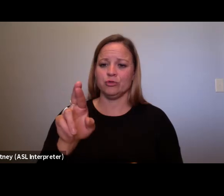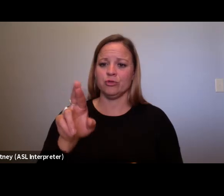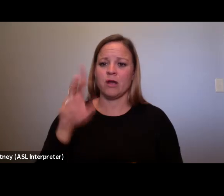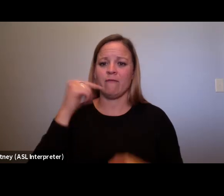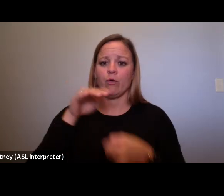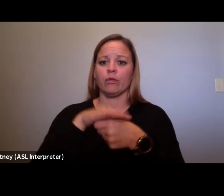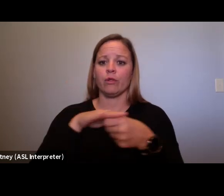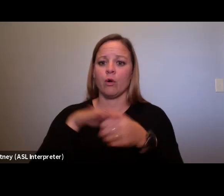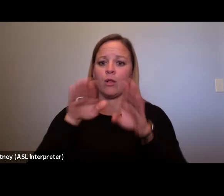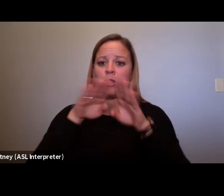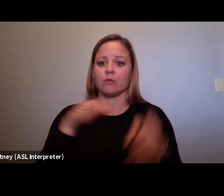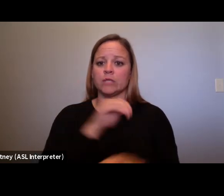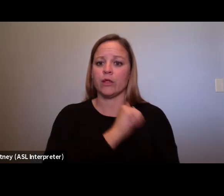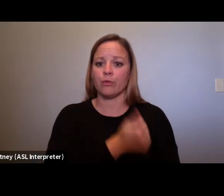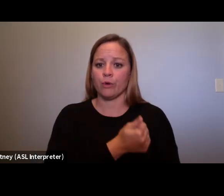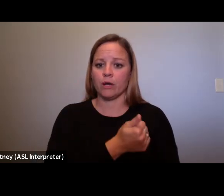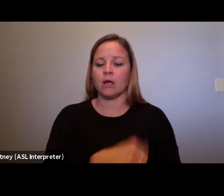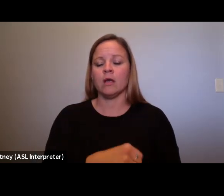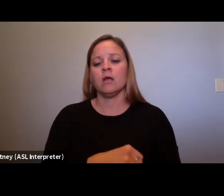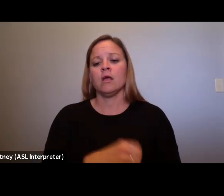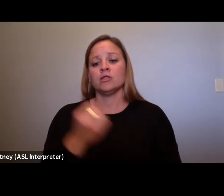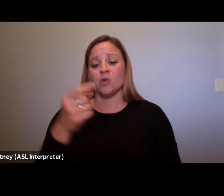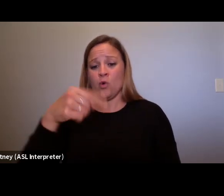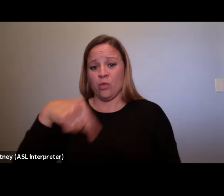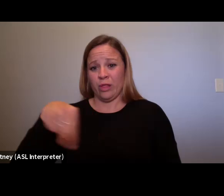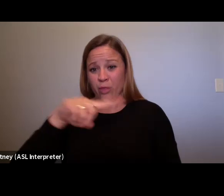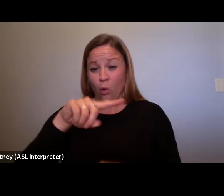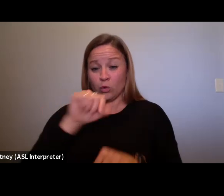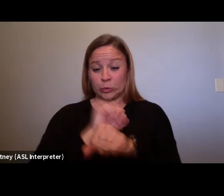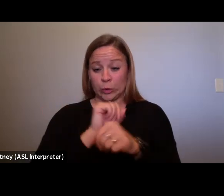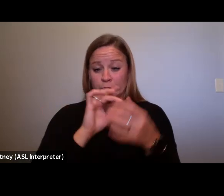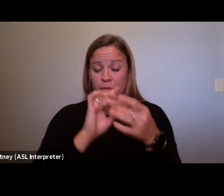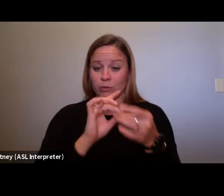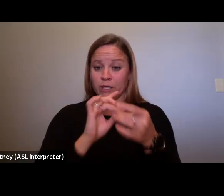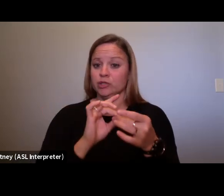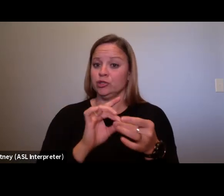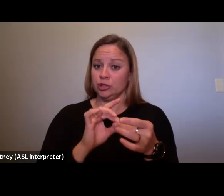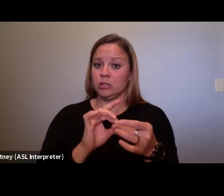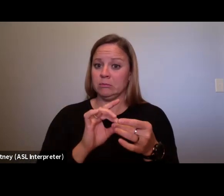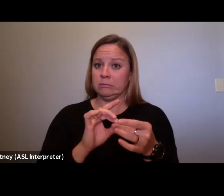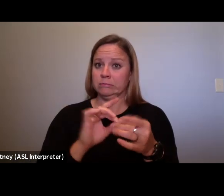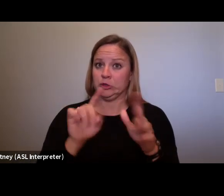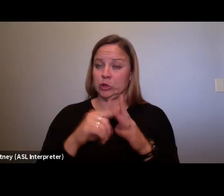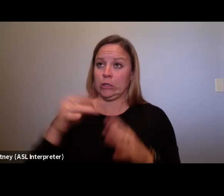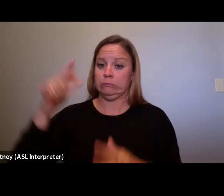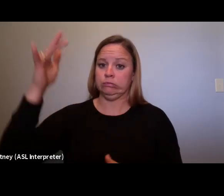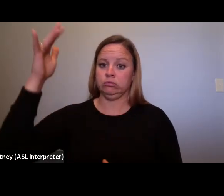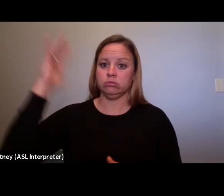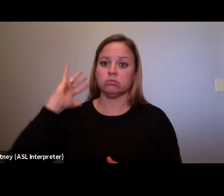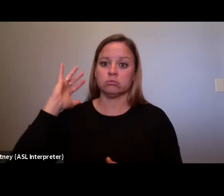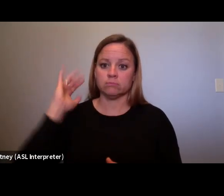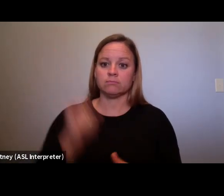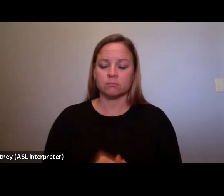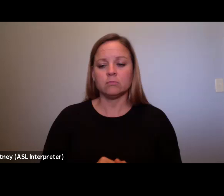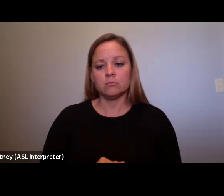local housing authorities. So those working relationships go pretty far back. And,